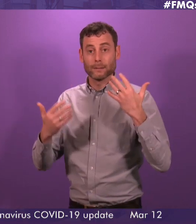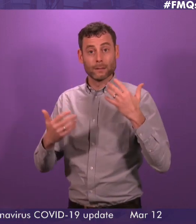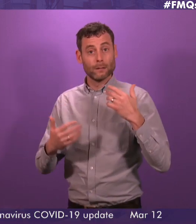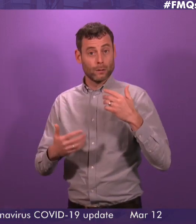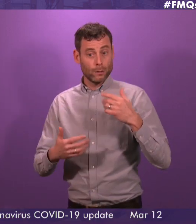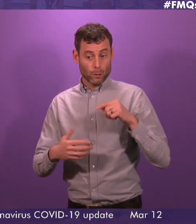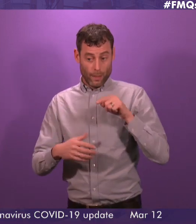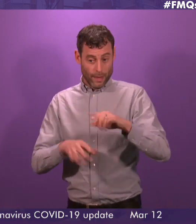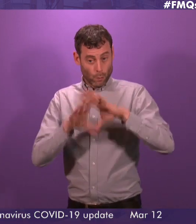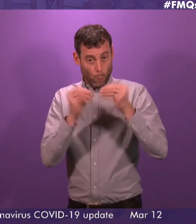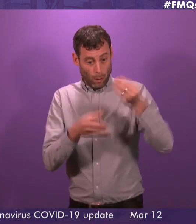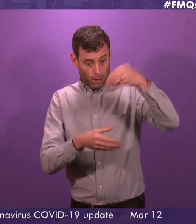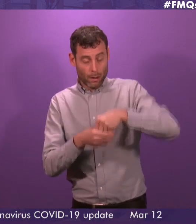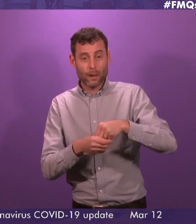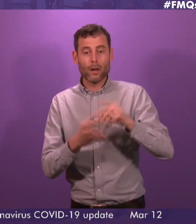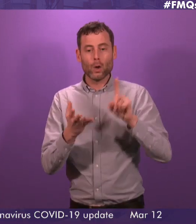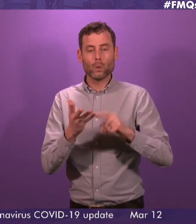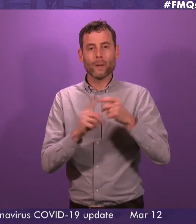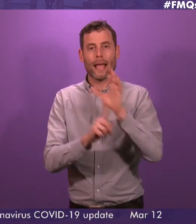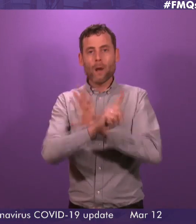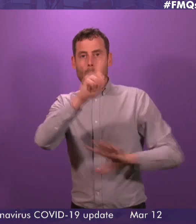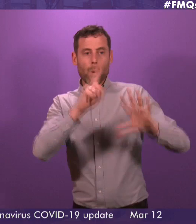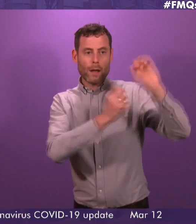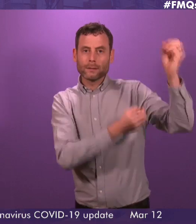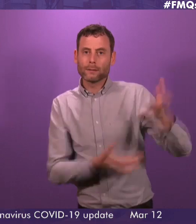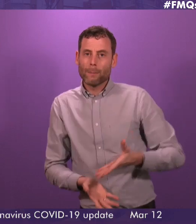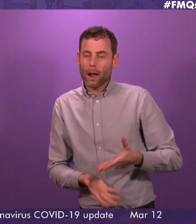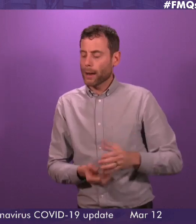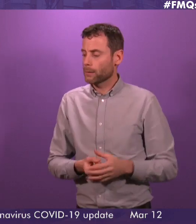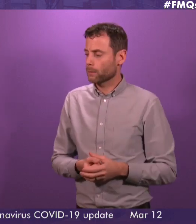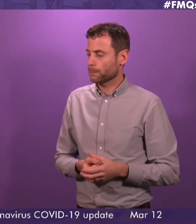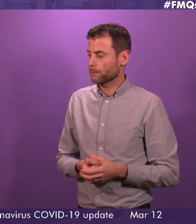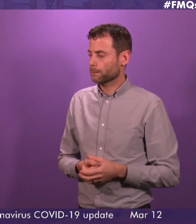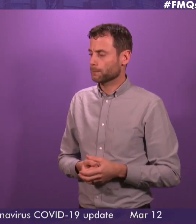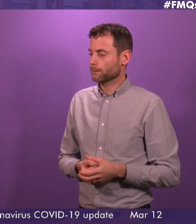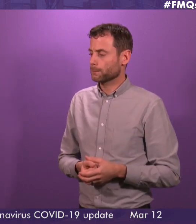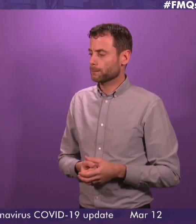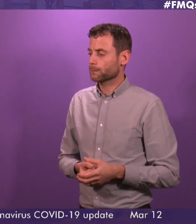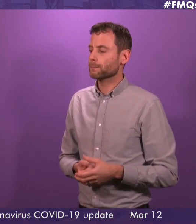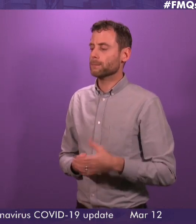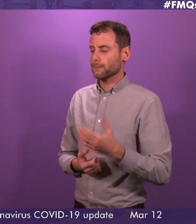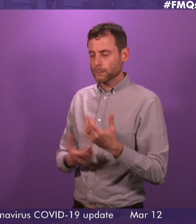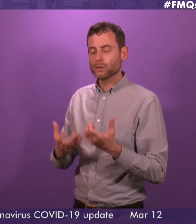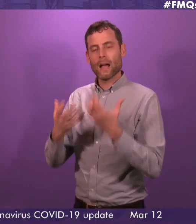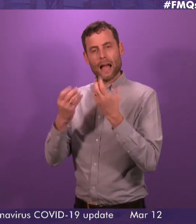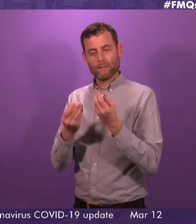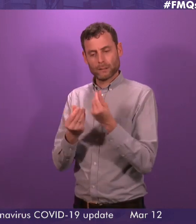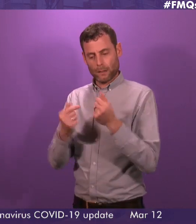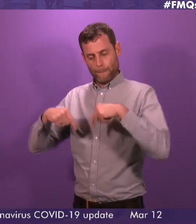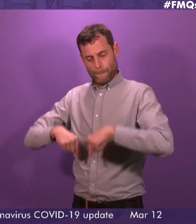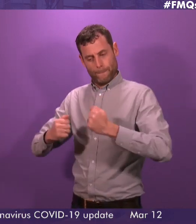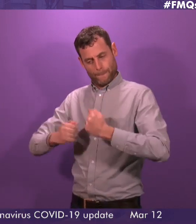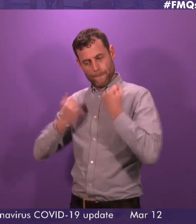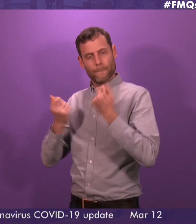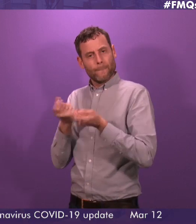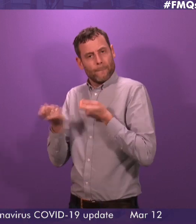so that we are looking at a UK-wide supply, although there are particular steps that can be taken in Scotland